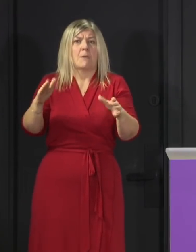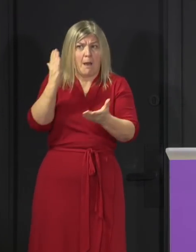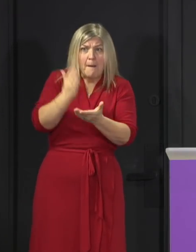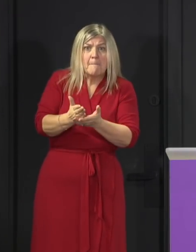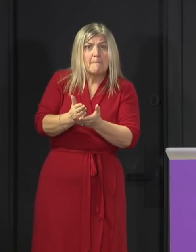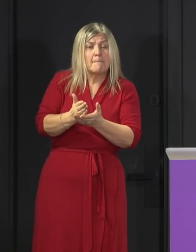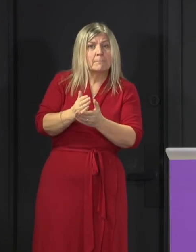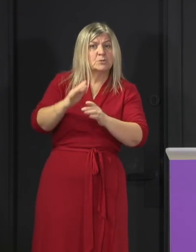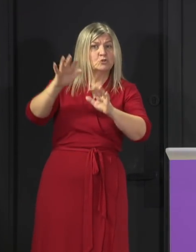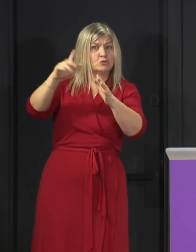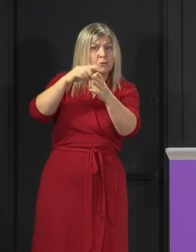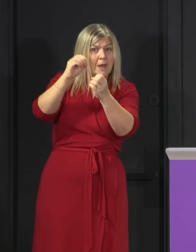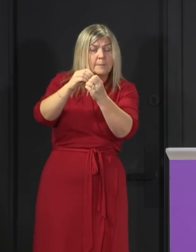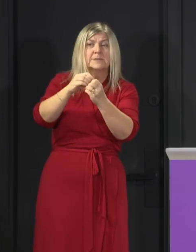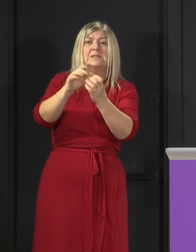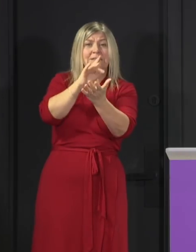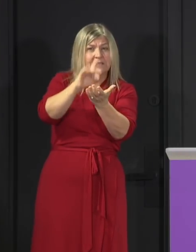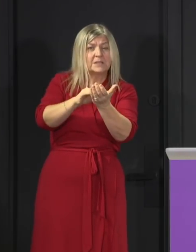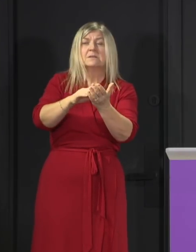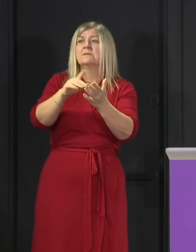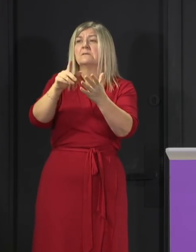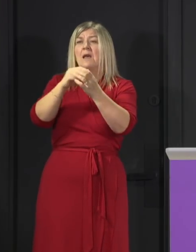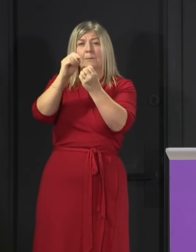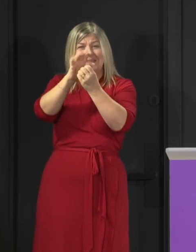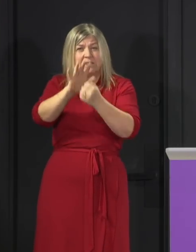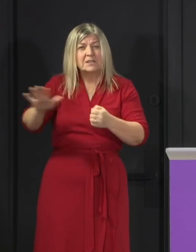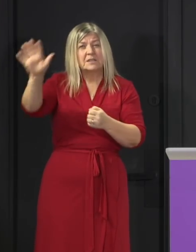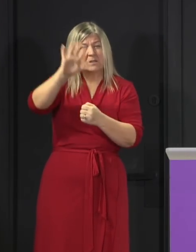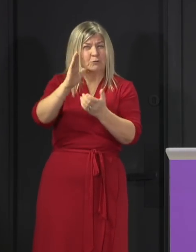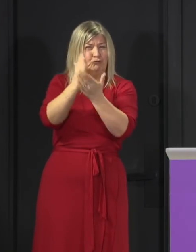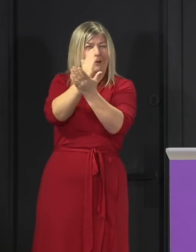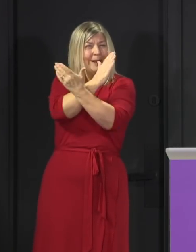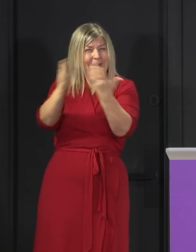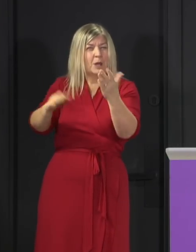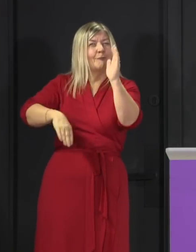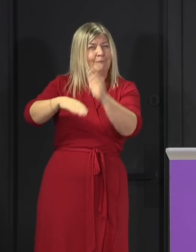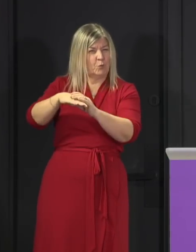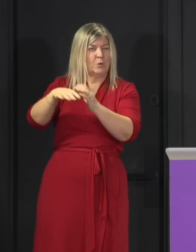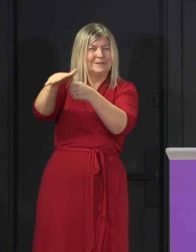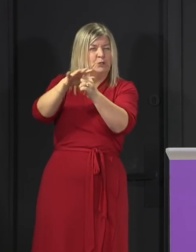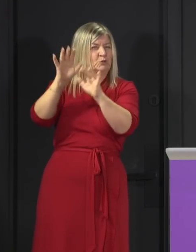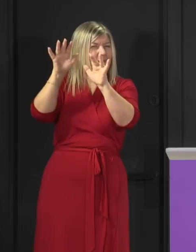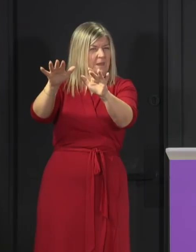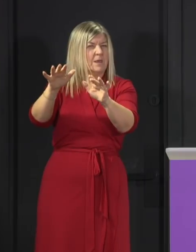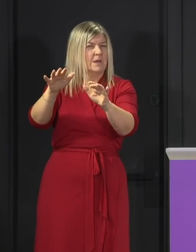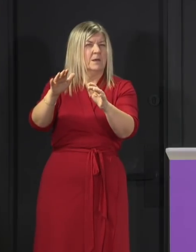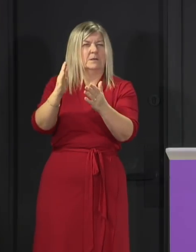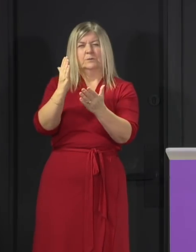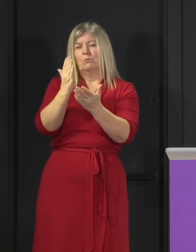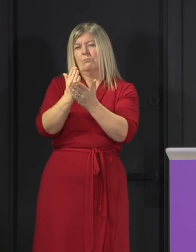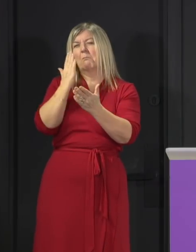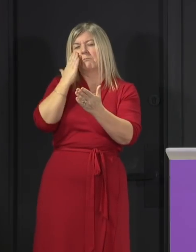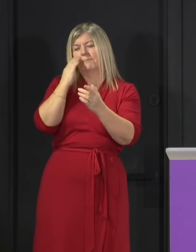that they explain the whole situation in Aberdeen and Aberdeenshire. So we'll be looking carefully at those